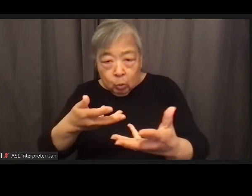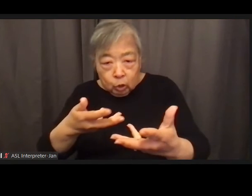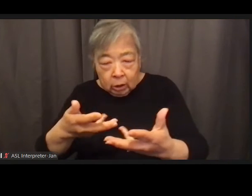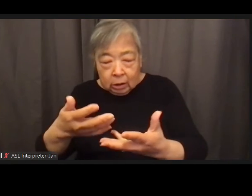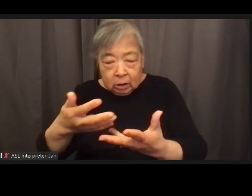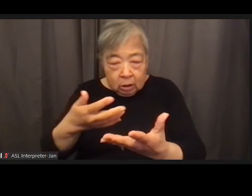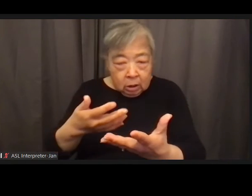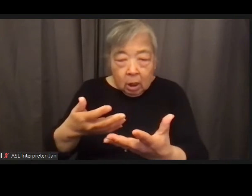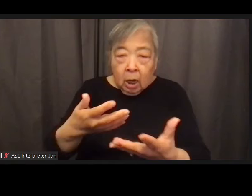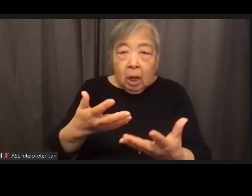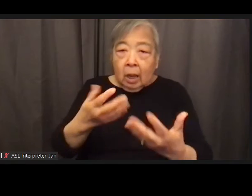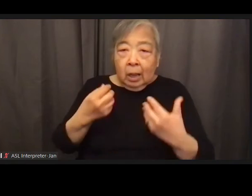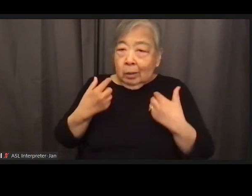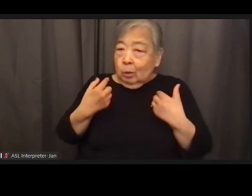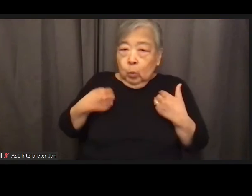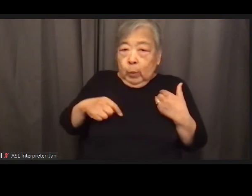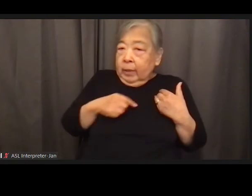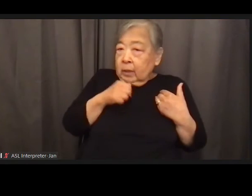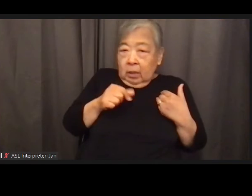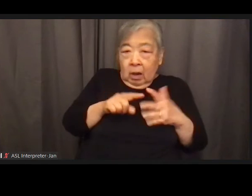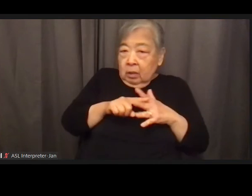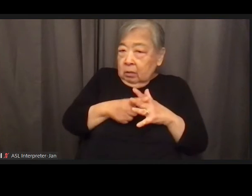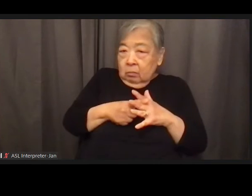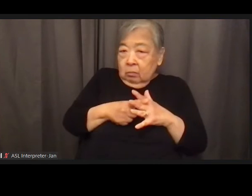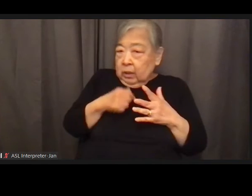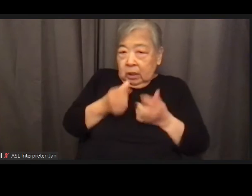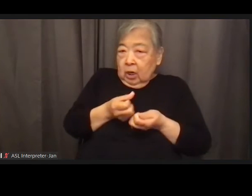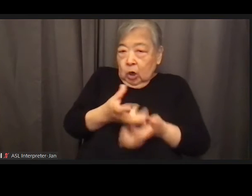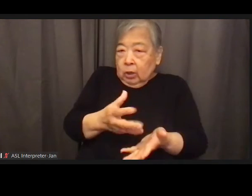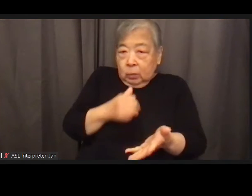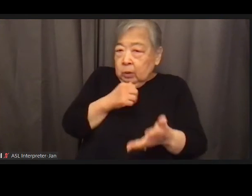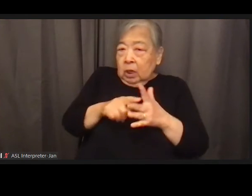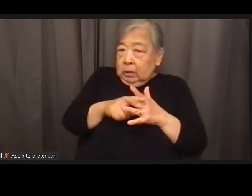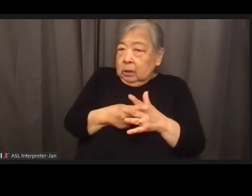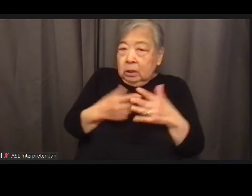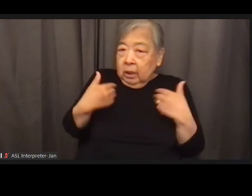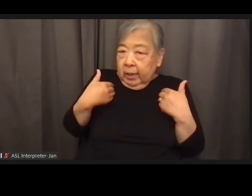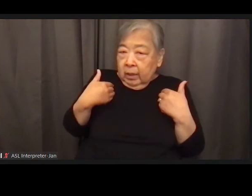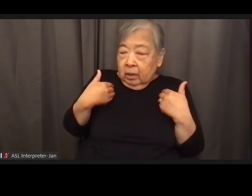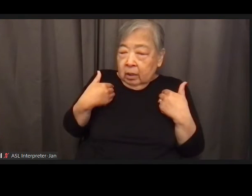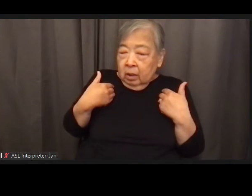and we didn't instigate. And we just